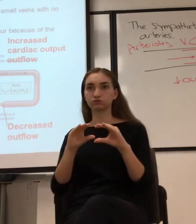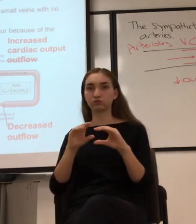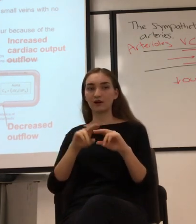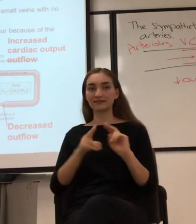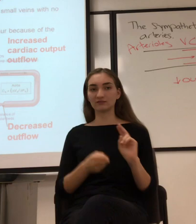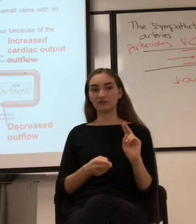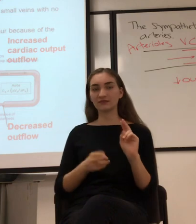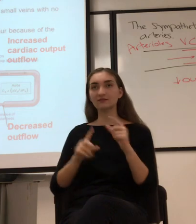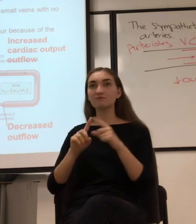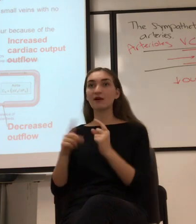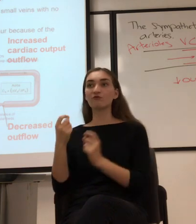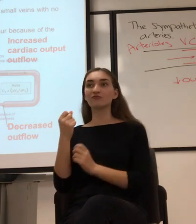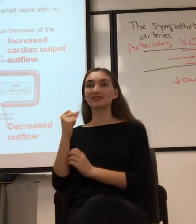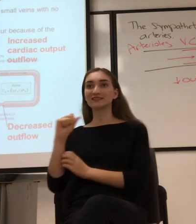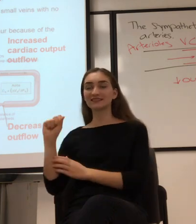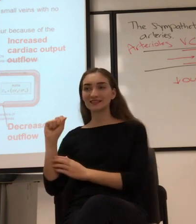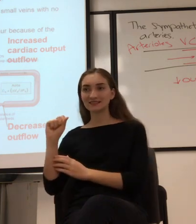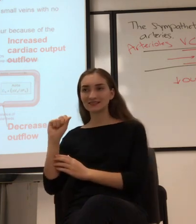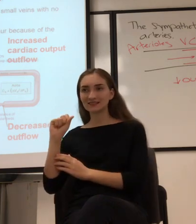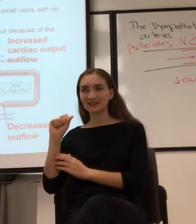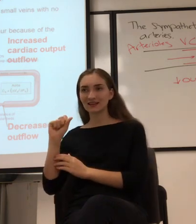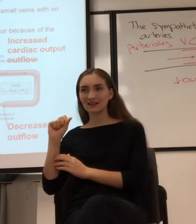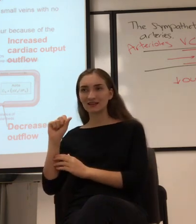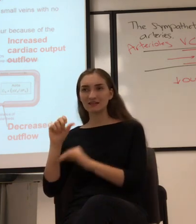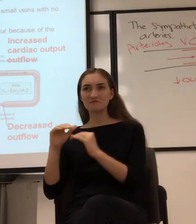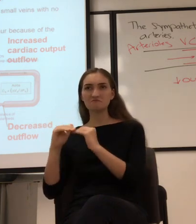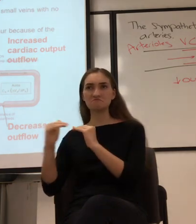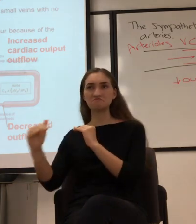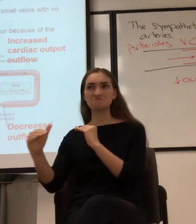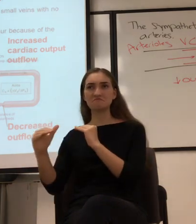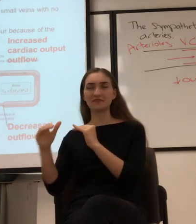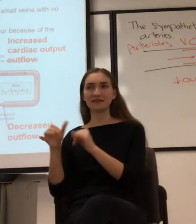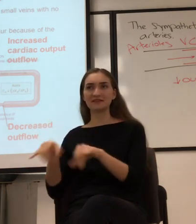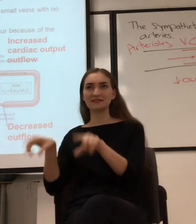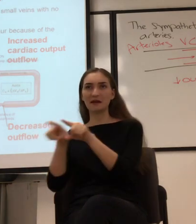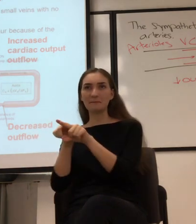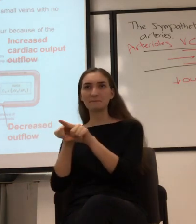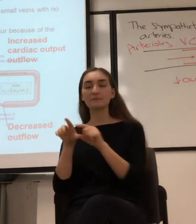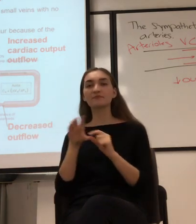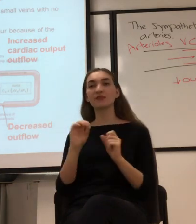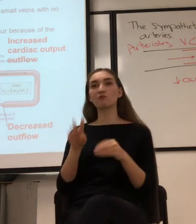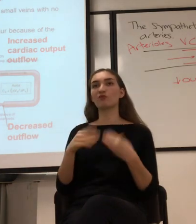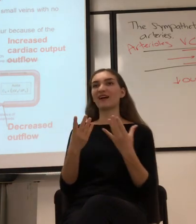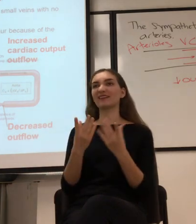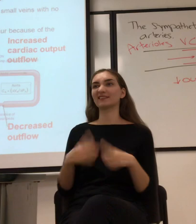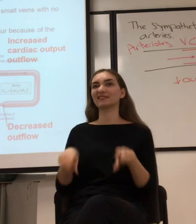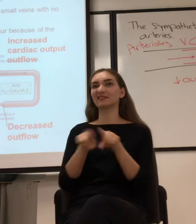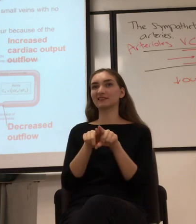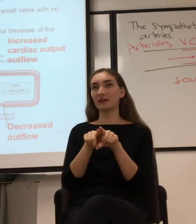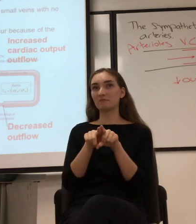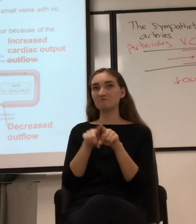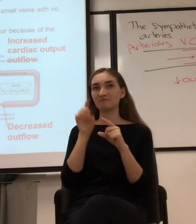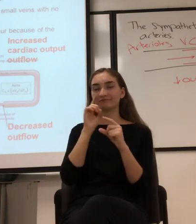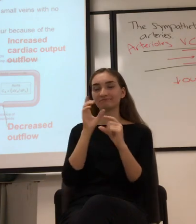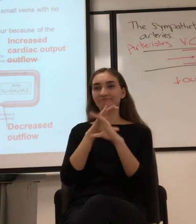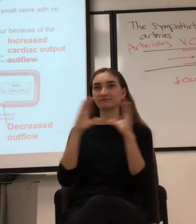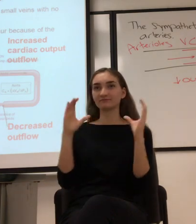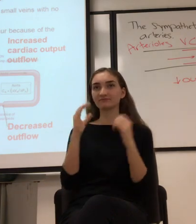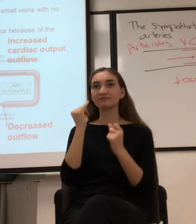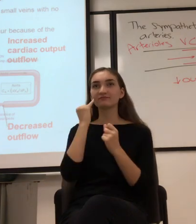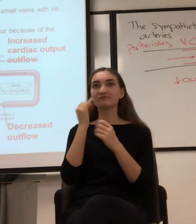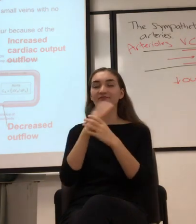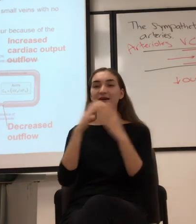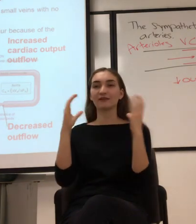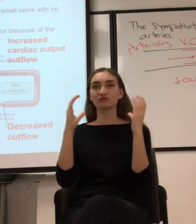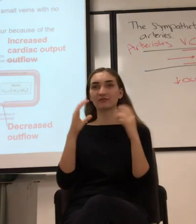increase the resistance? I'm confused. And he gave me the same analogy. Like imagine if you had a garden hose,